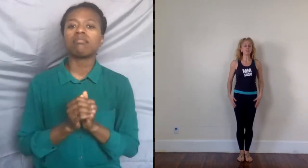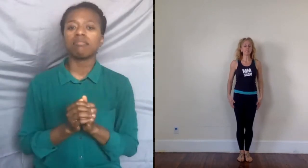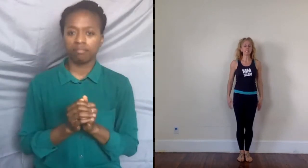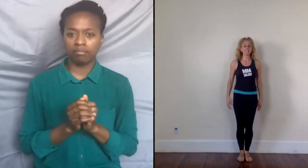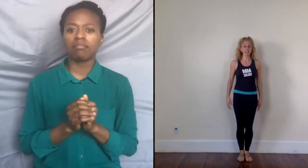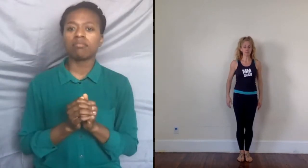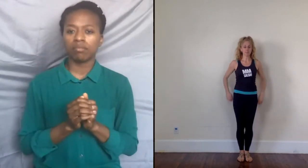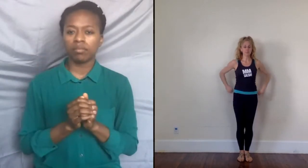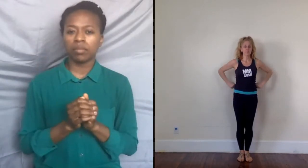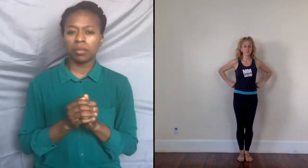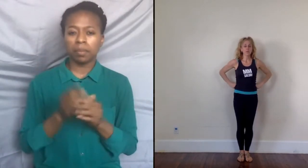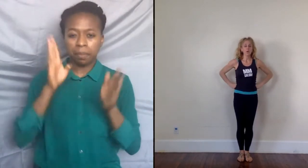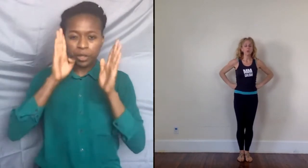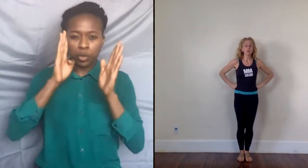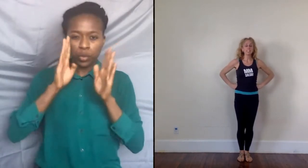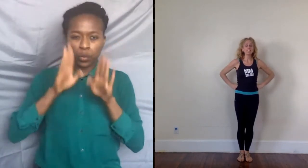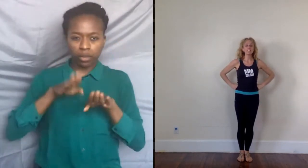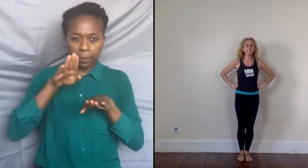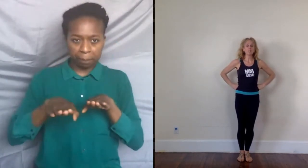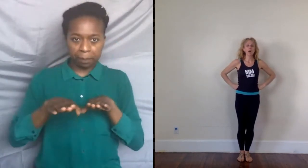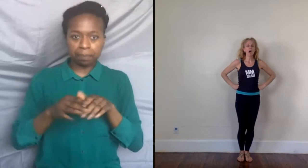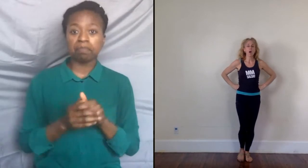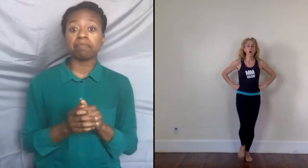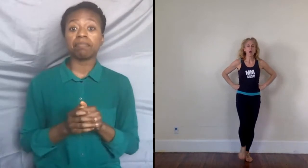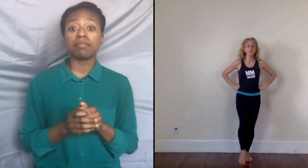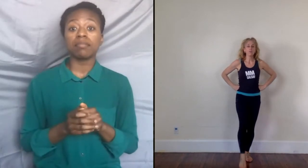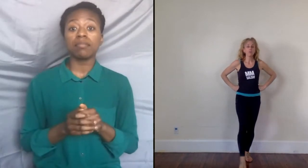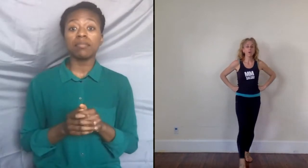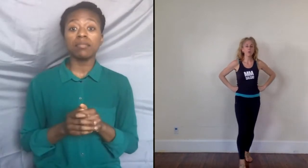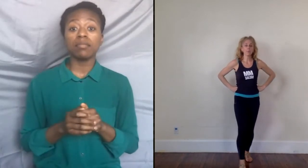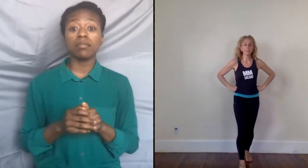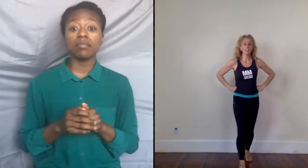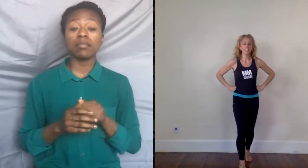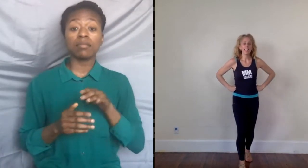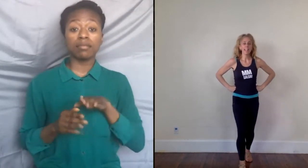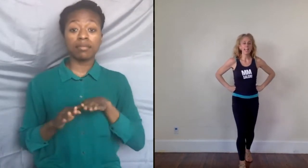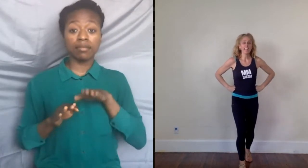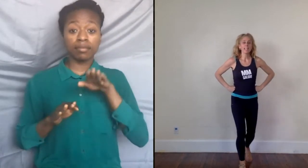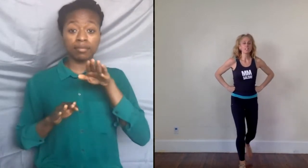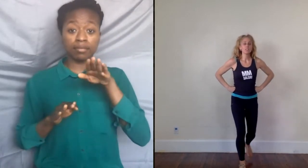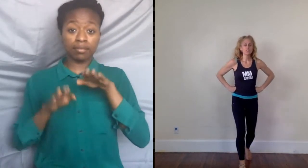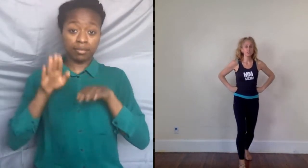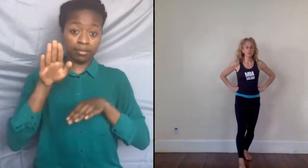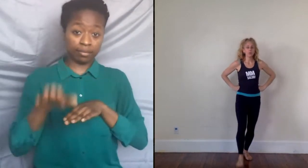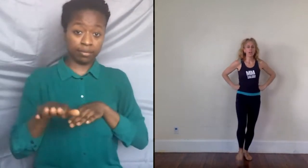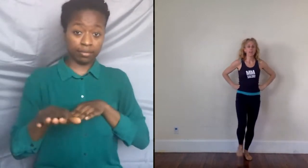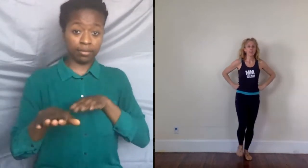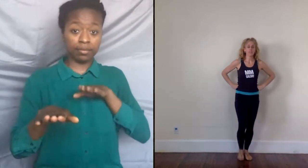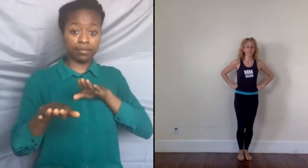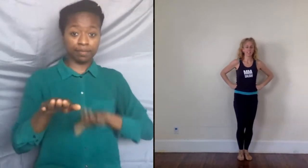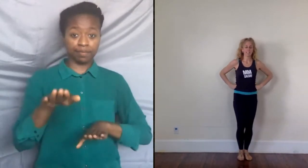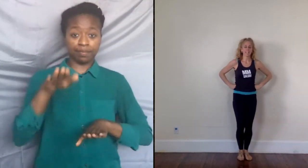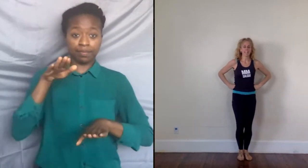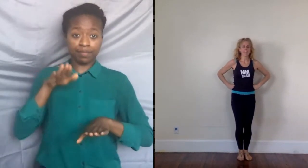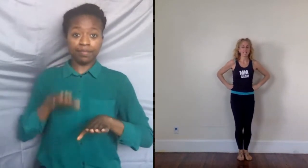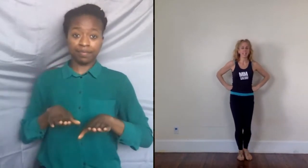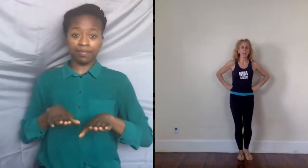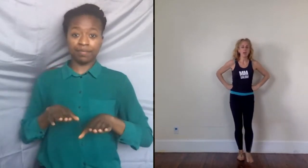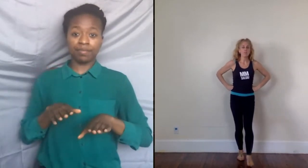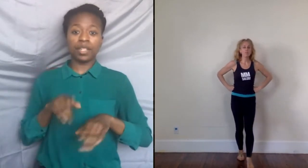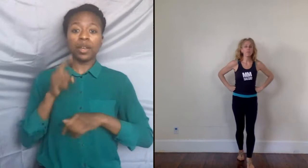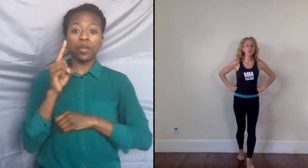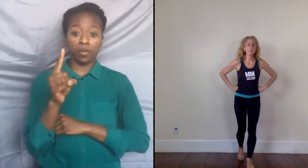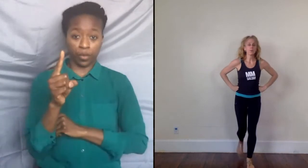at our front step. We're going to step forward, 2, 3,